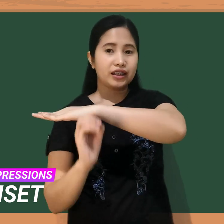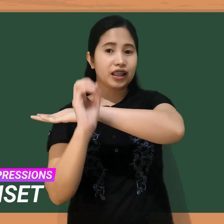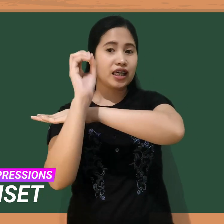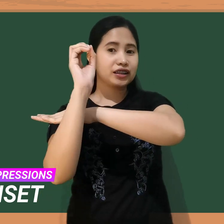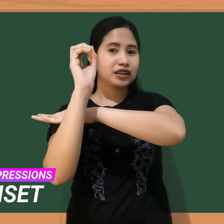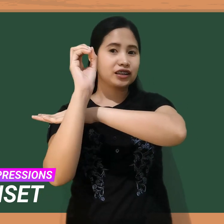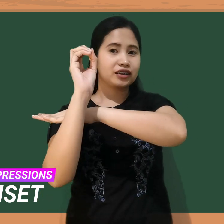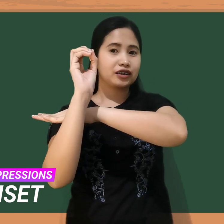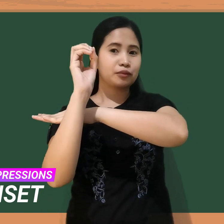Sunrise.